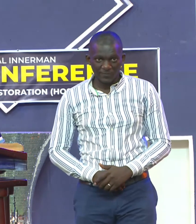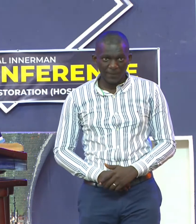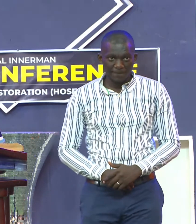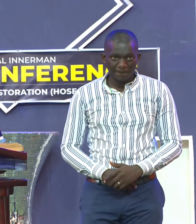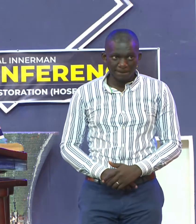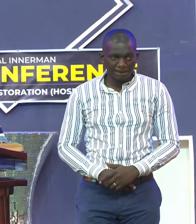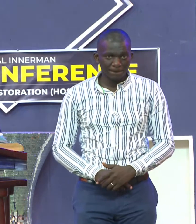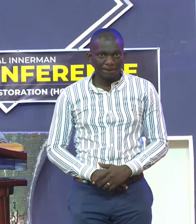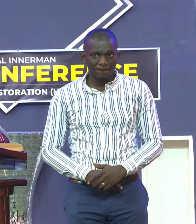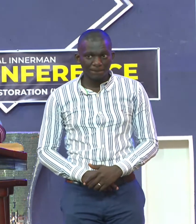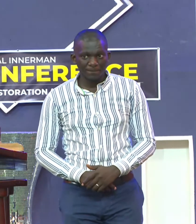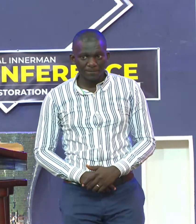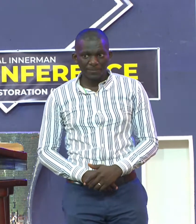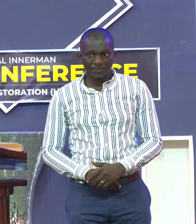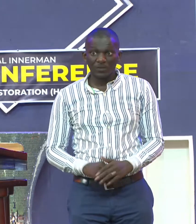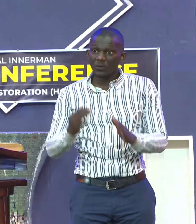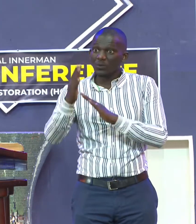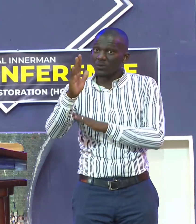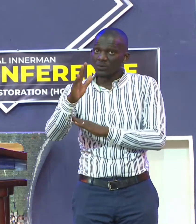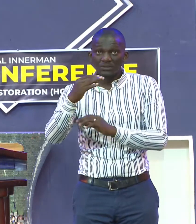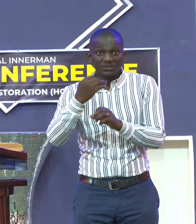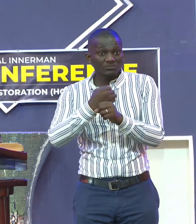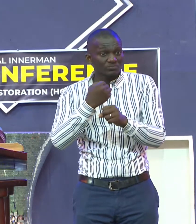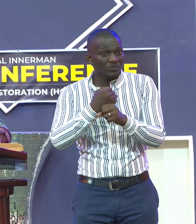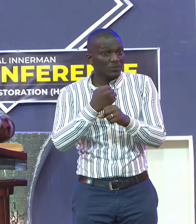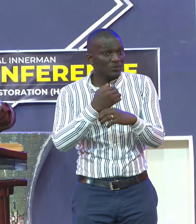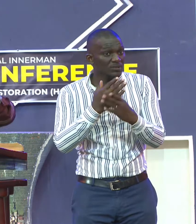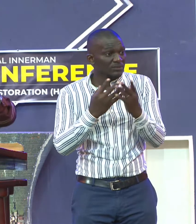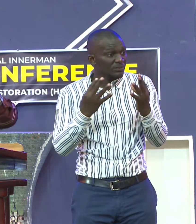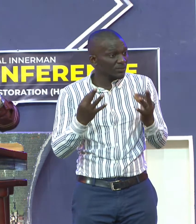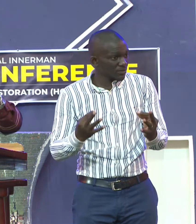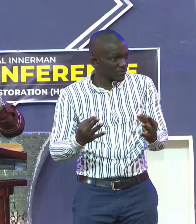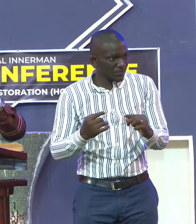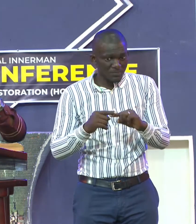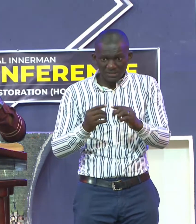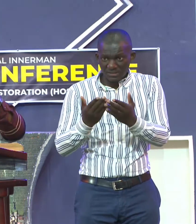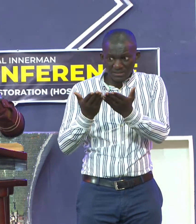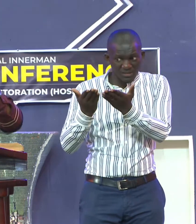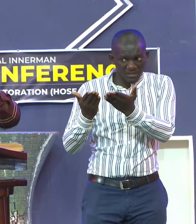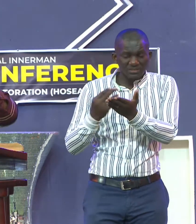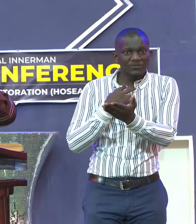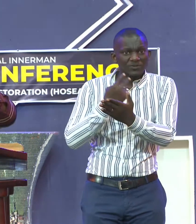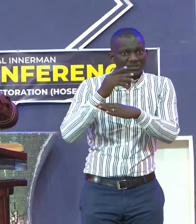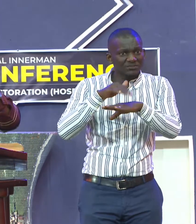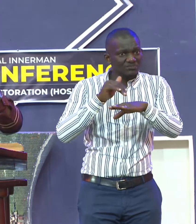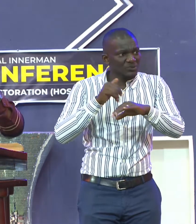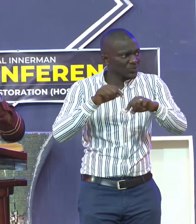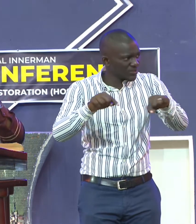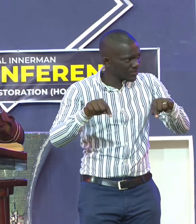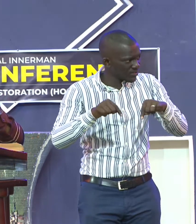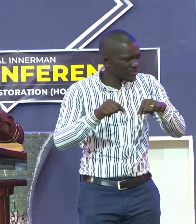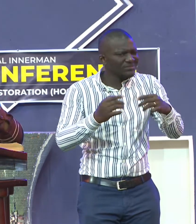next level. For the Lord is doing something. But there is a voice calling